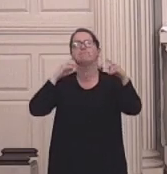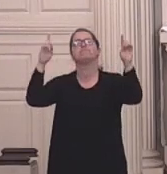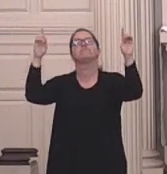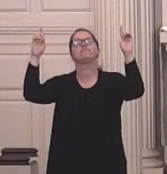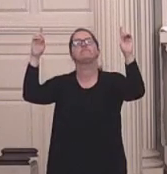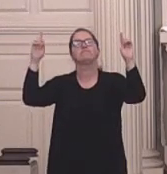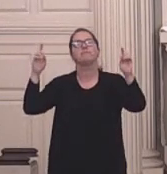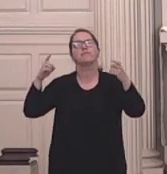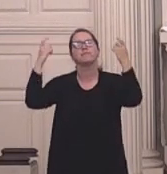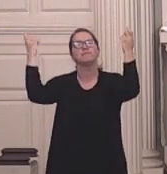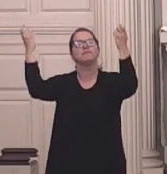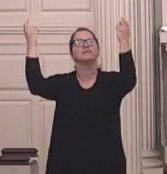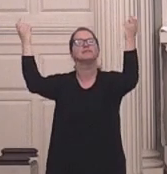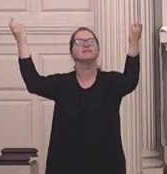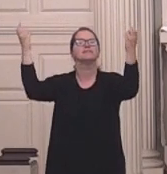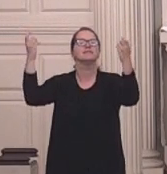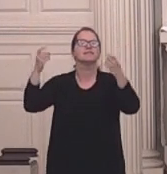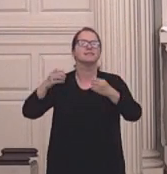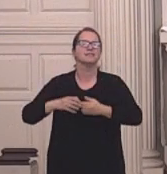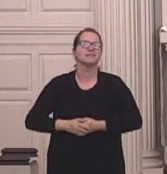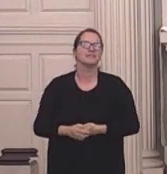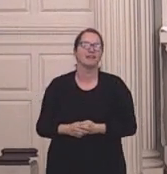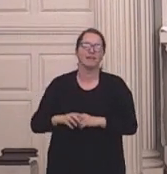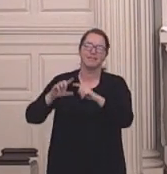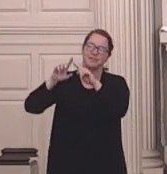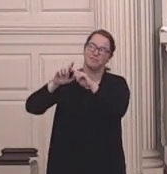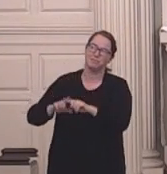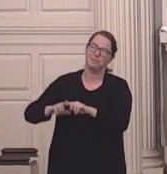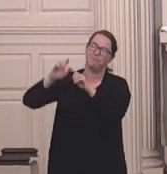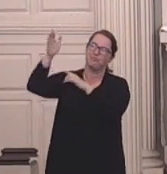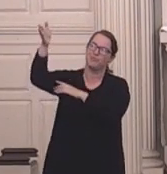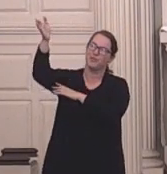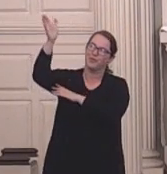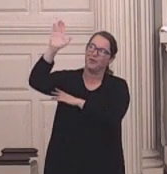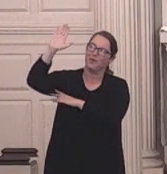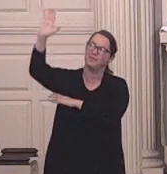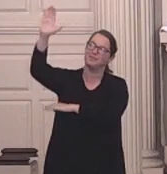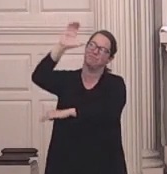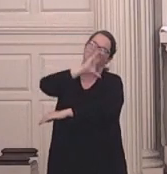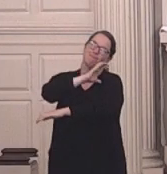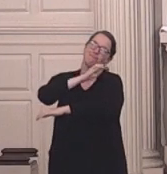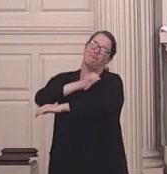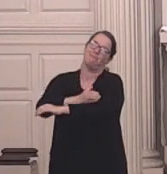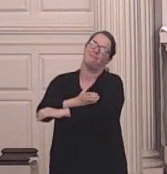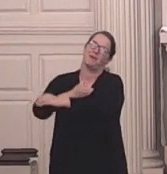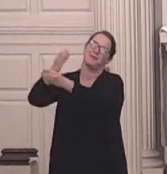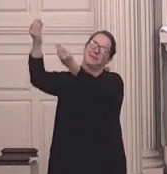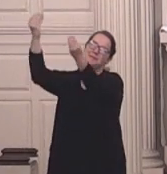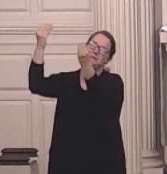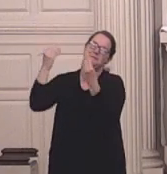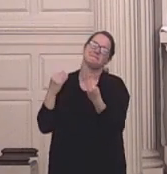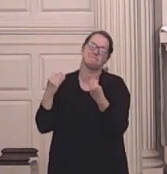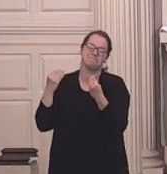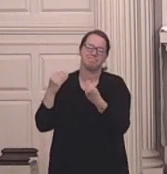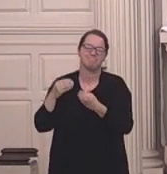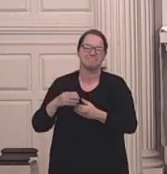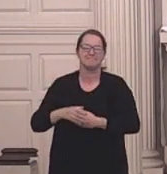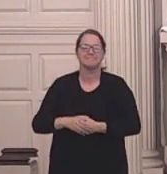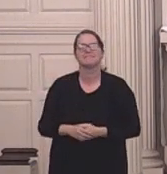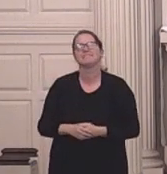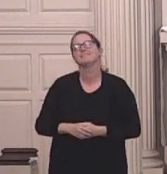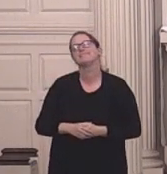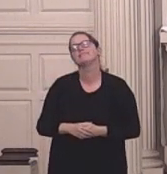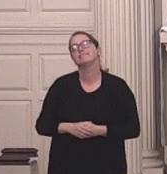believes, resting on a power divine. Here